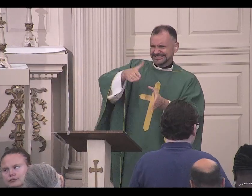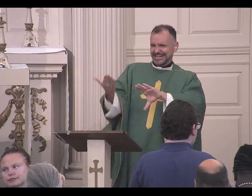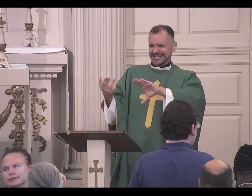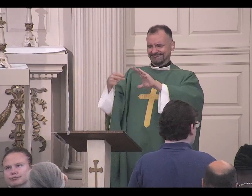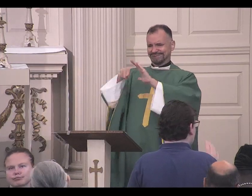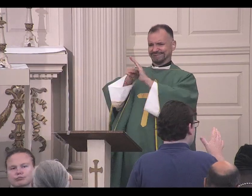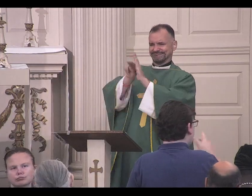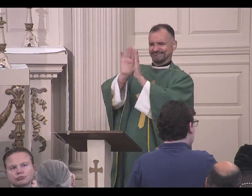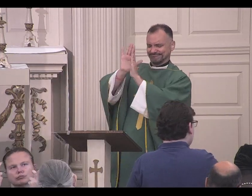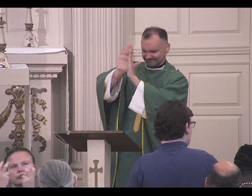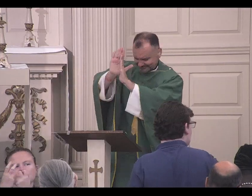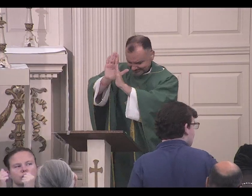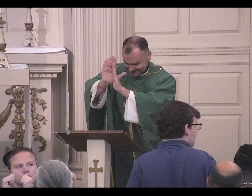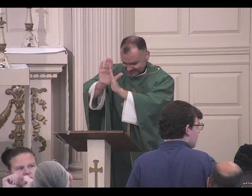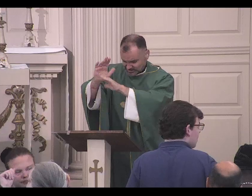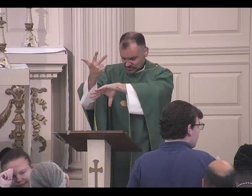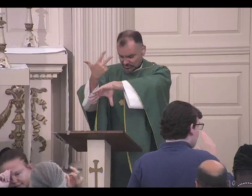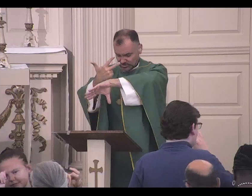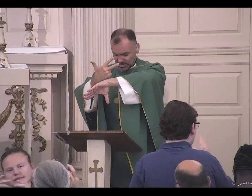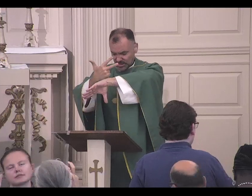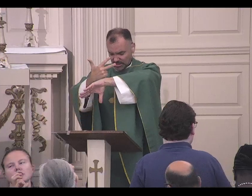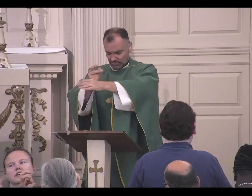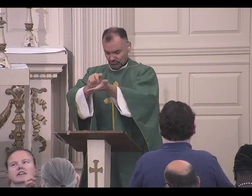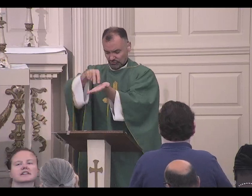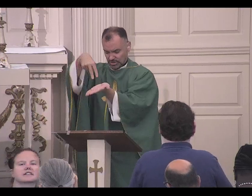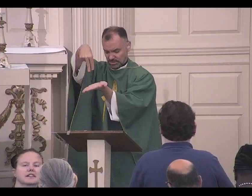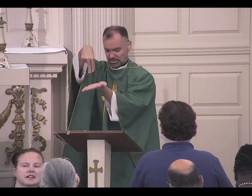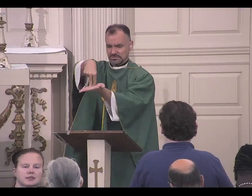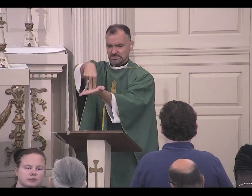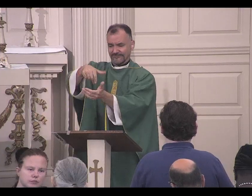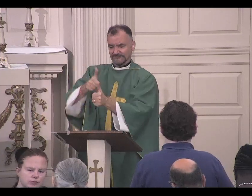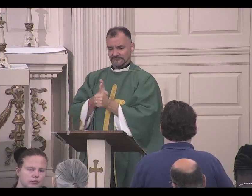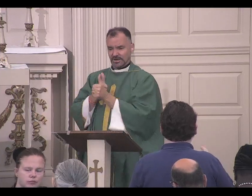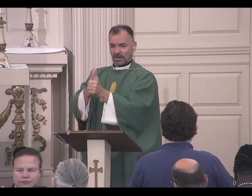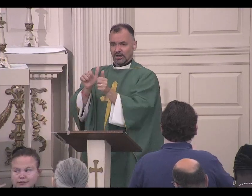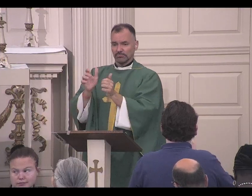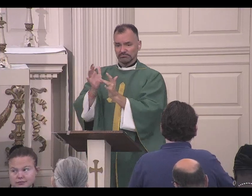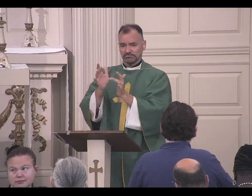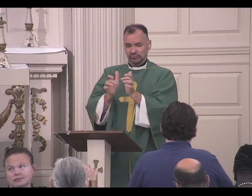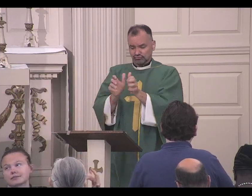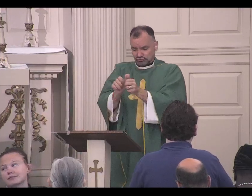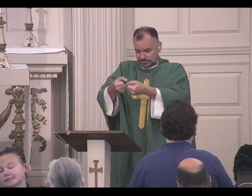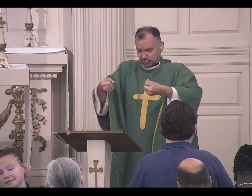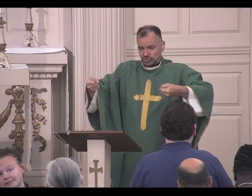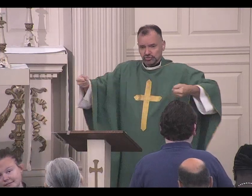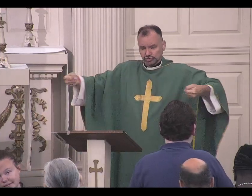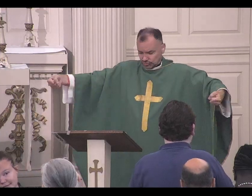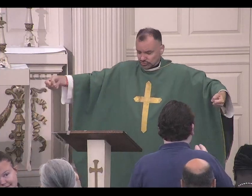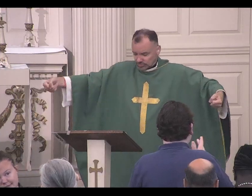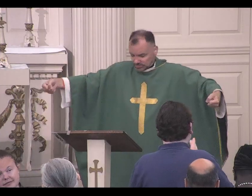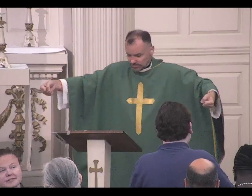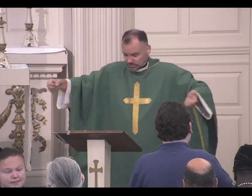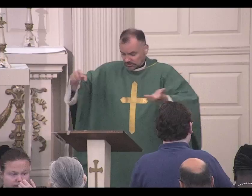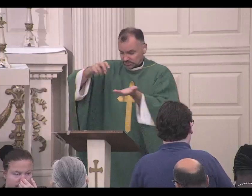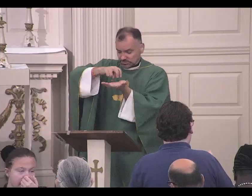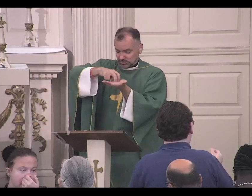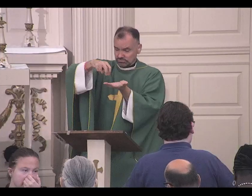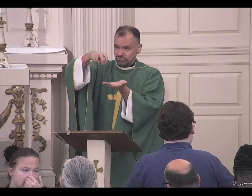Believe in the Holy Spirit, Lord, life, who proceeds from the Father and the Son, who with the Father and the Son is adored